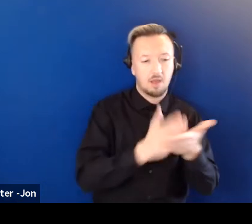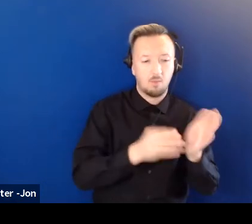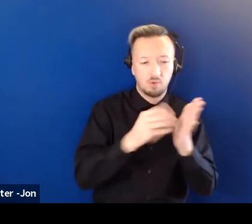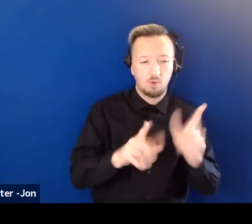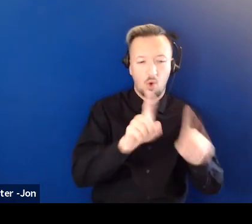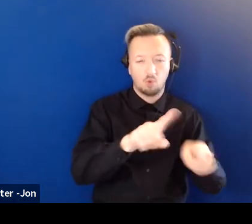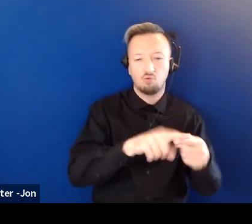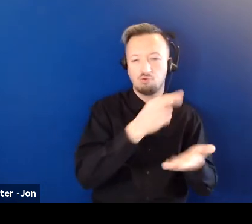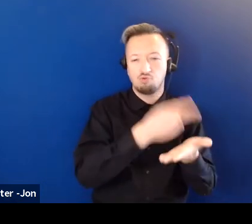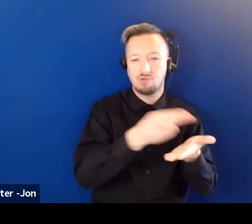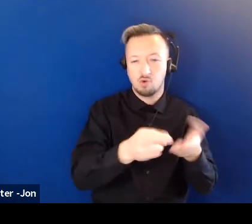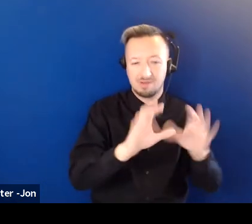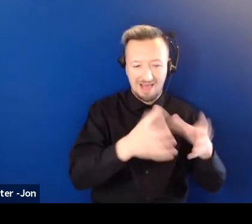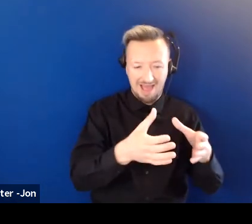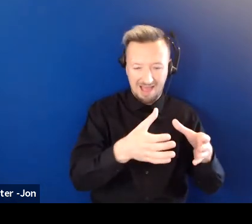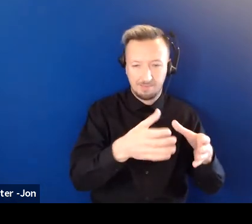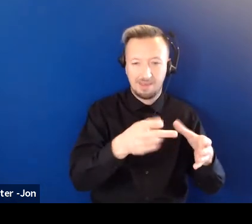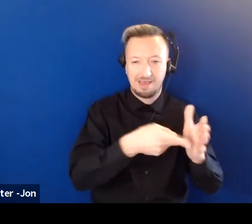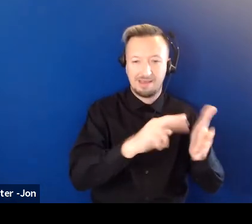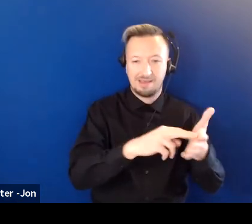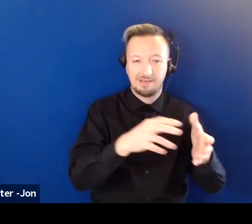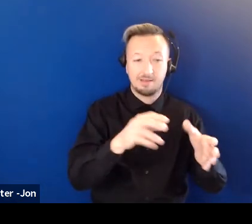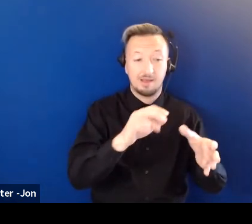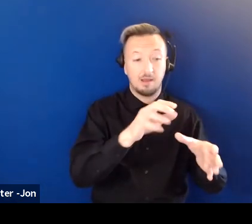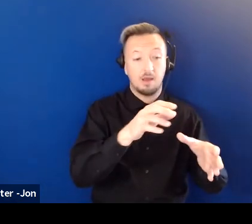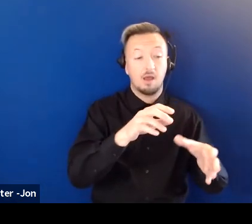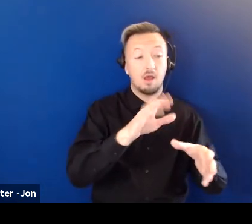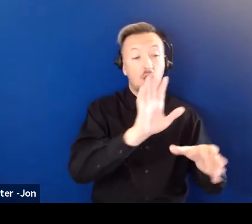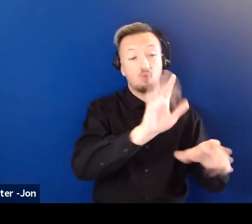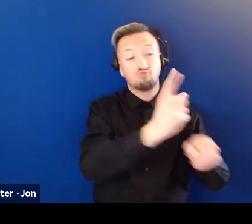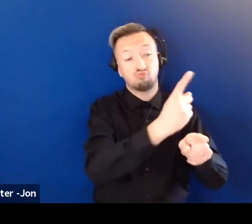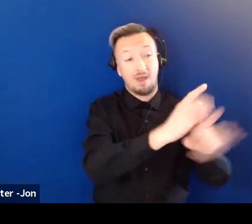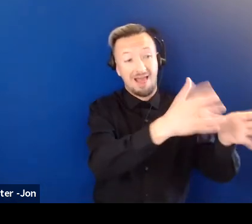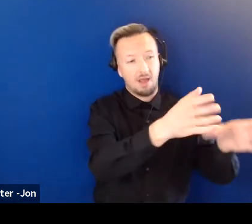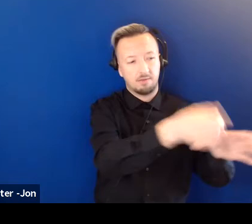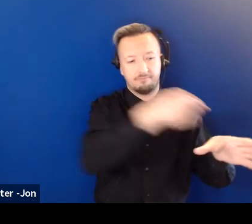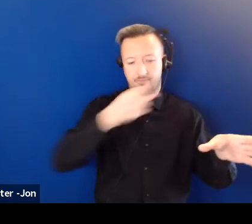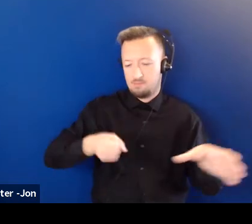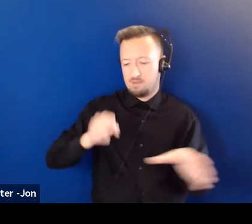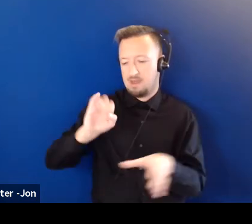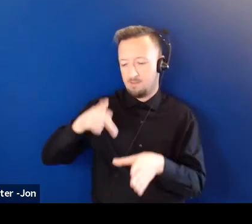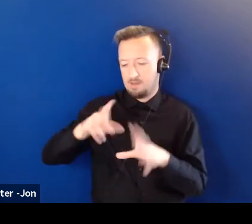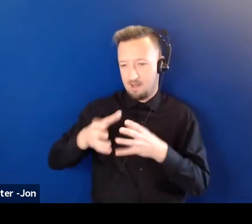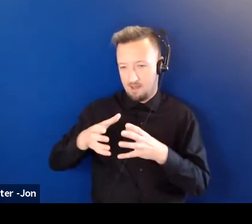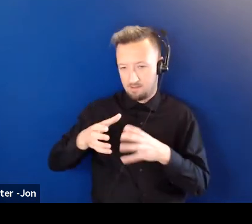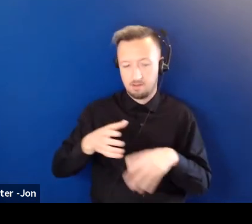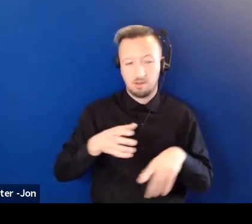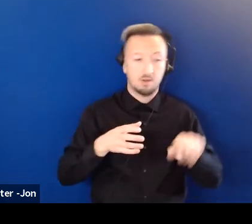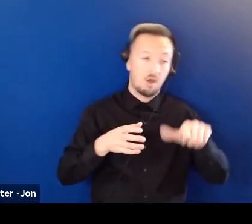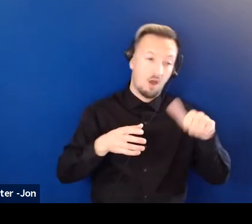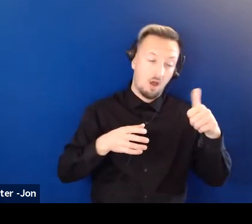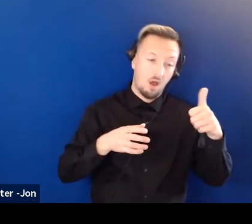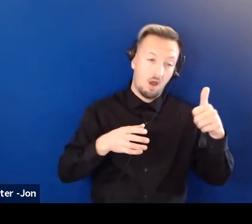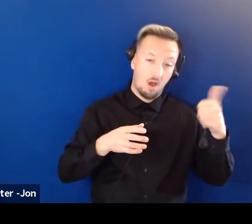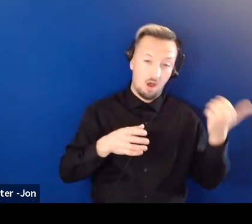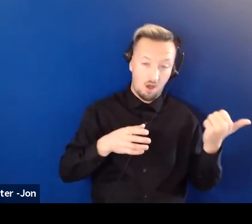was the time that they were being pulled out for some of those IEP services with other peers with disabilities. And then we